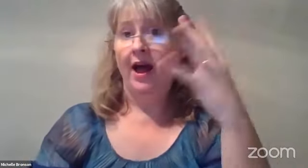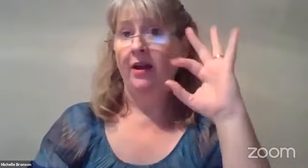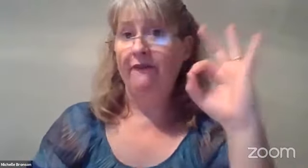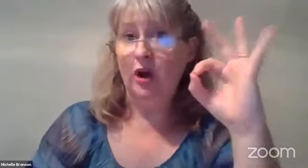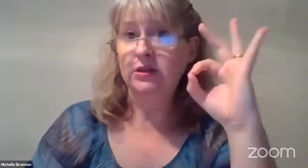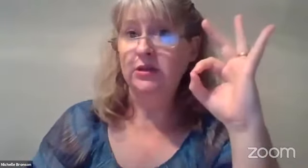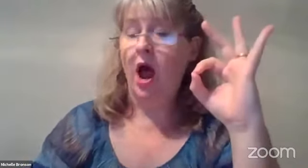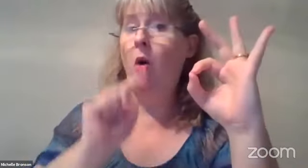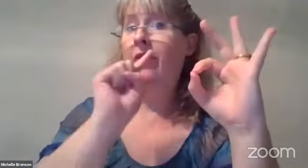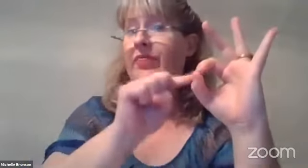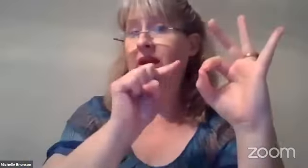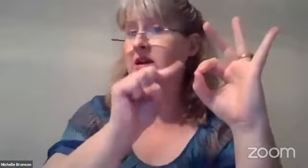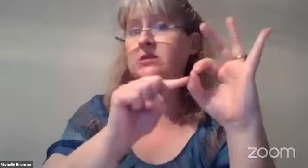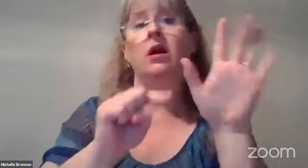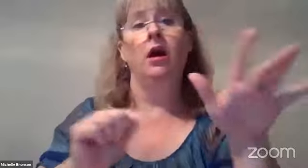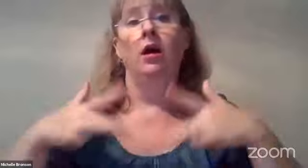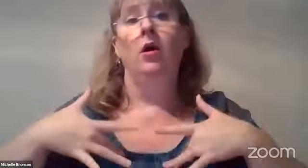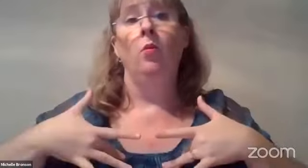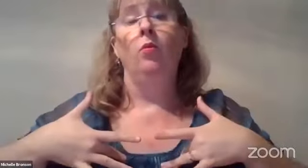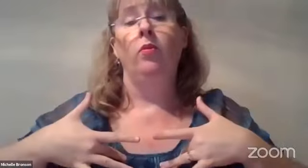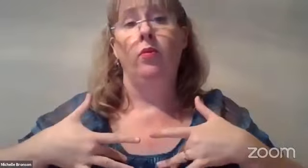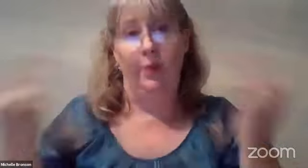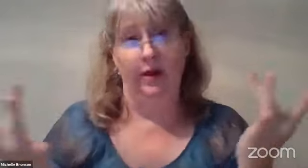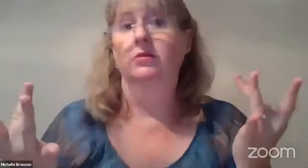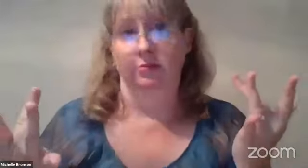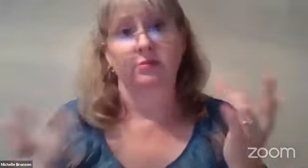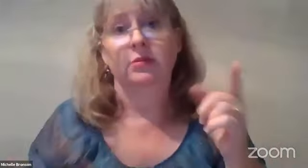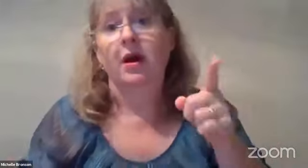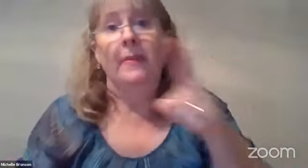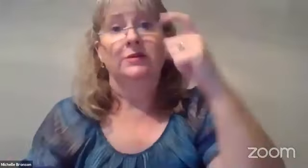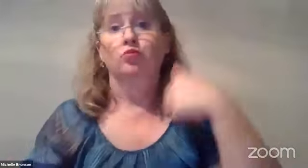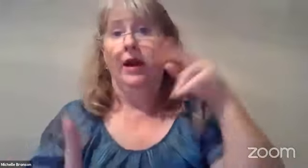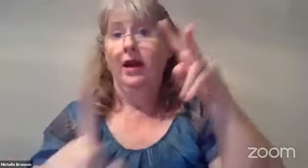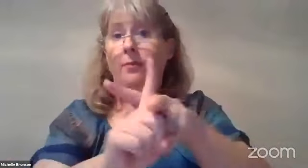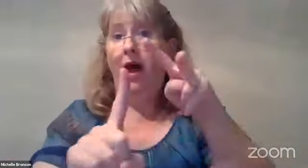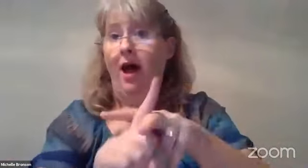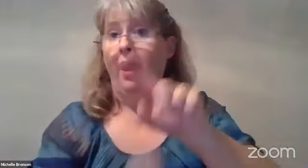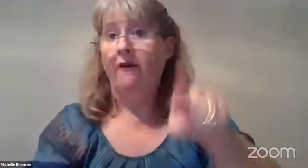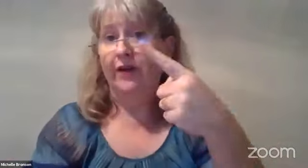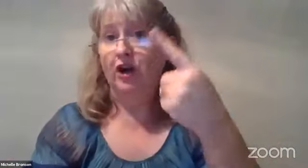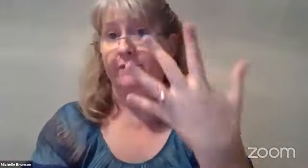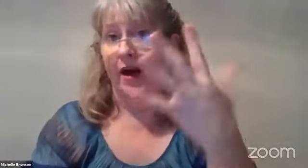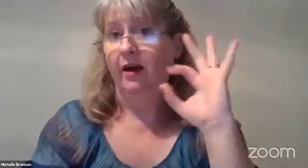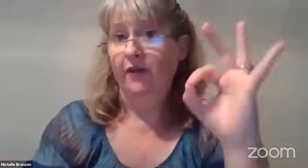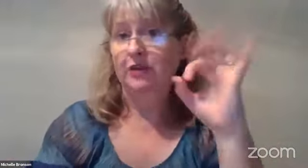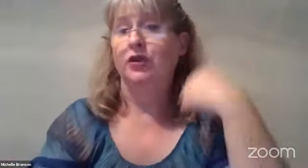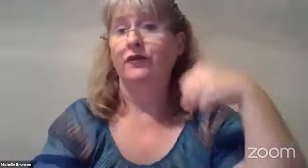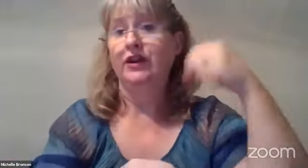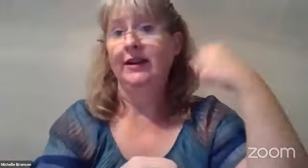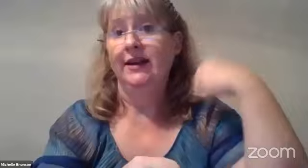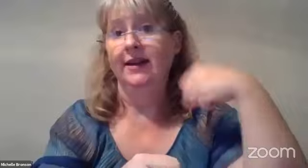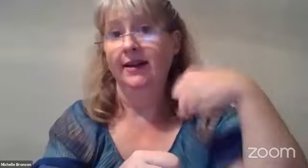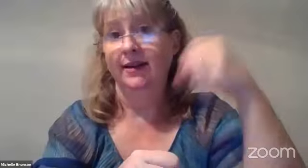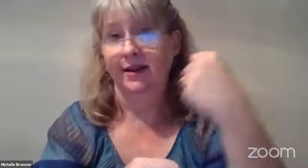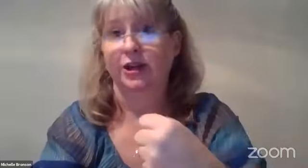We also had First 5 Fresno, and we were thrilled to receive this funding. We've applied for First 5 Fresno